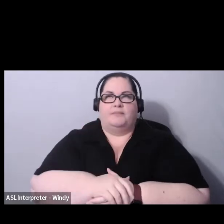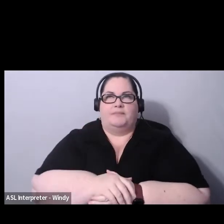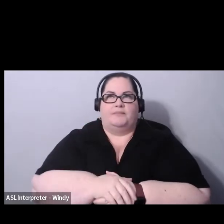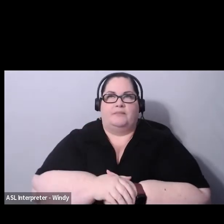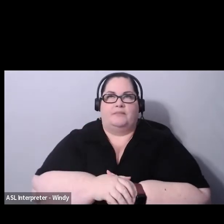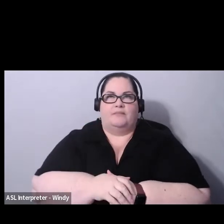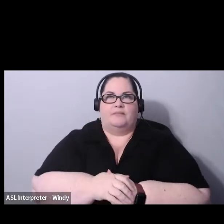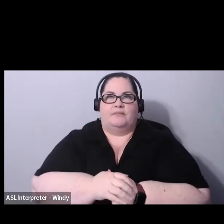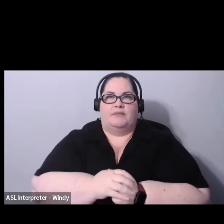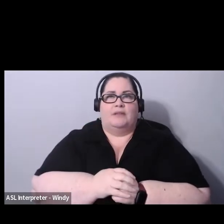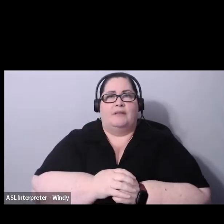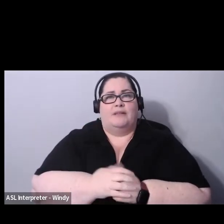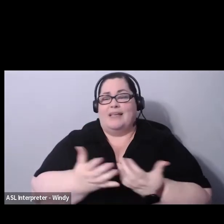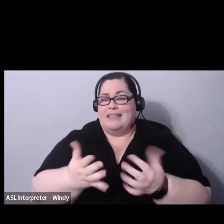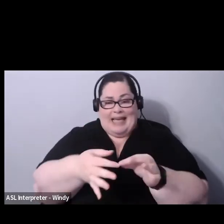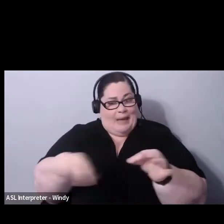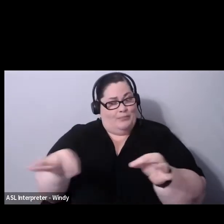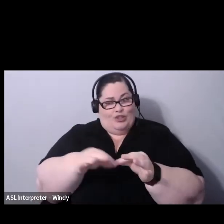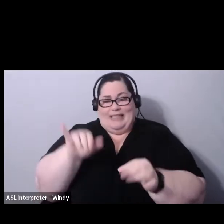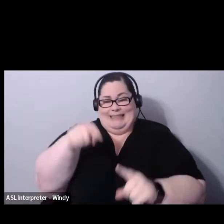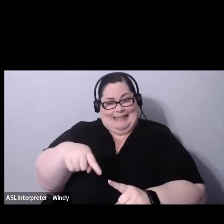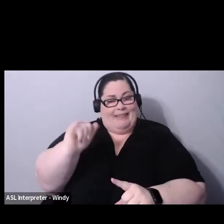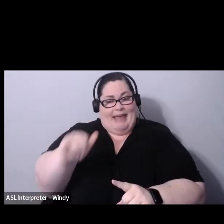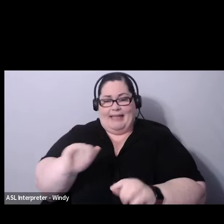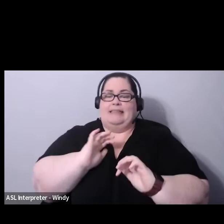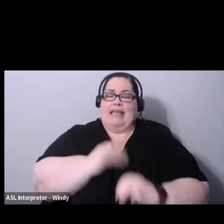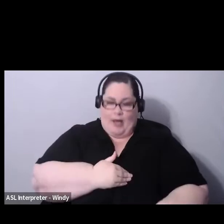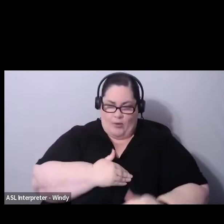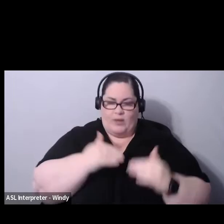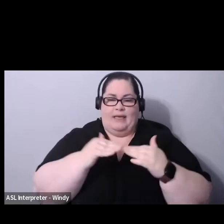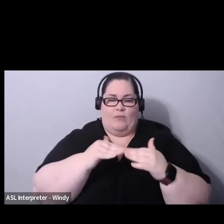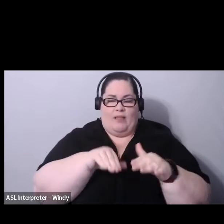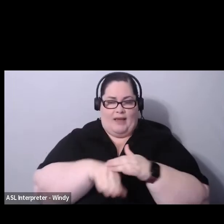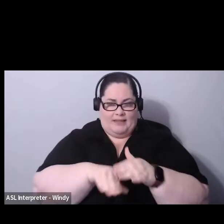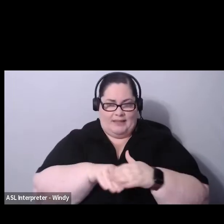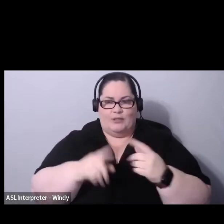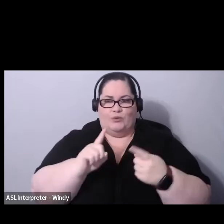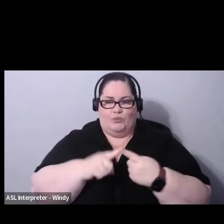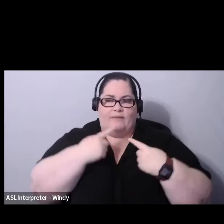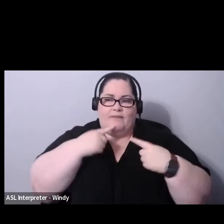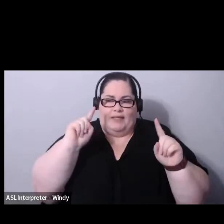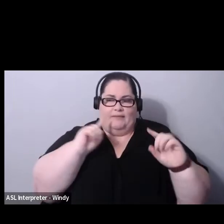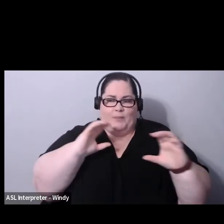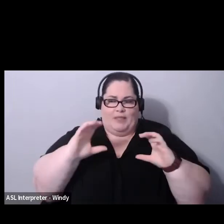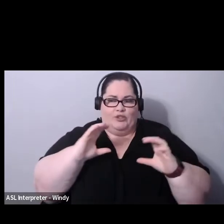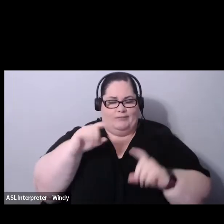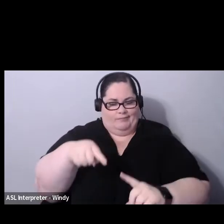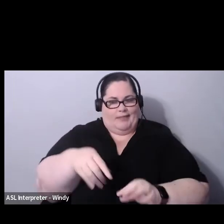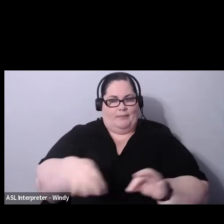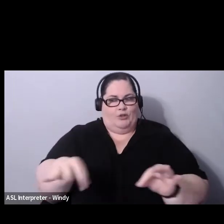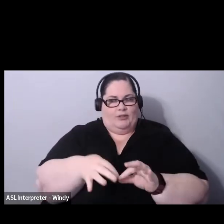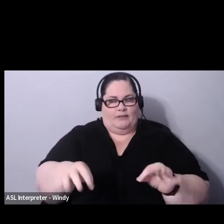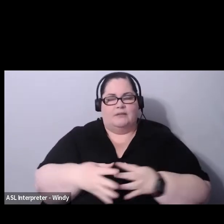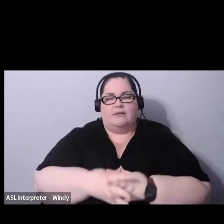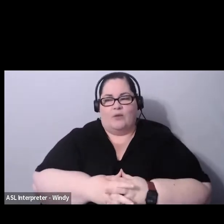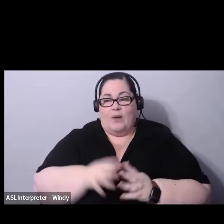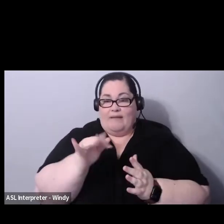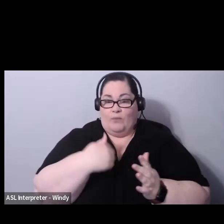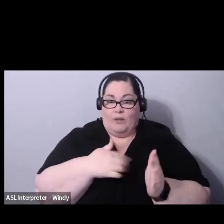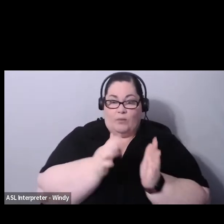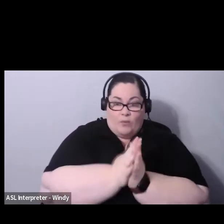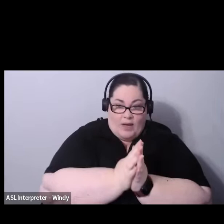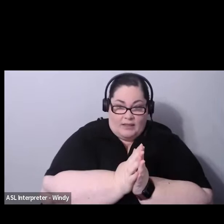what gives us equal access and effective communication when we have captioning. And so when we request it,